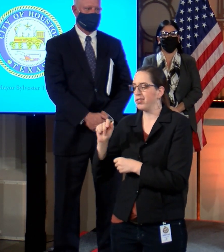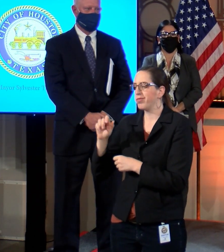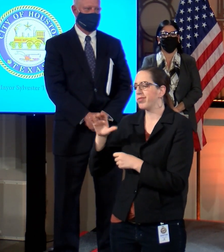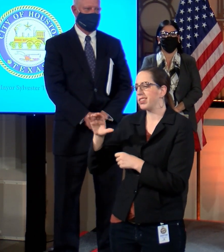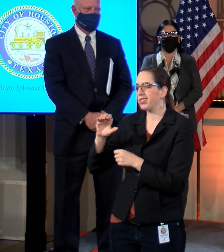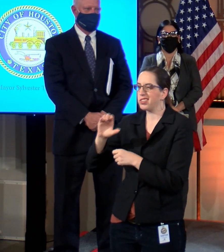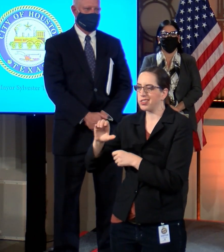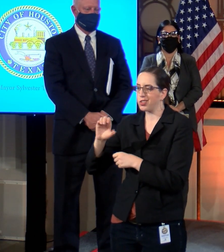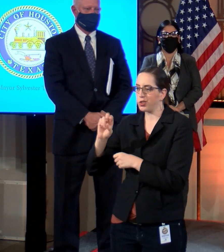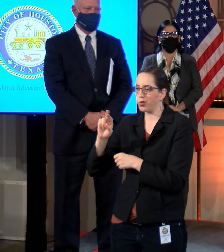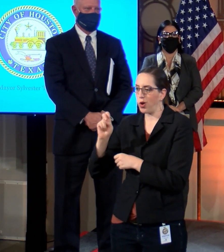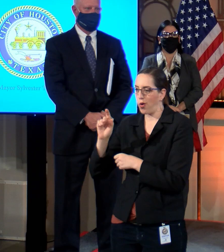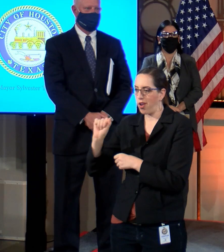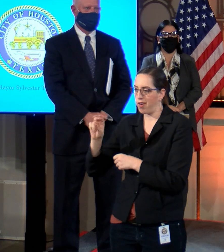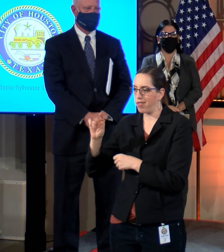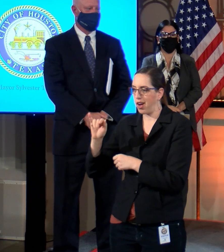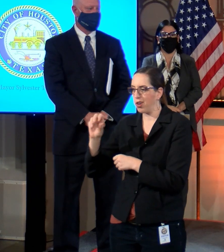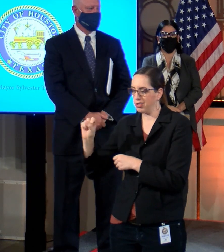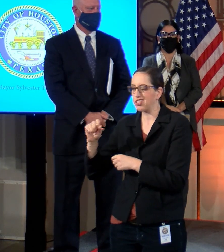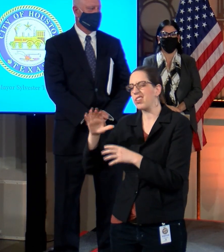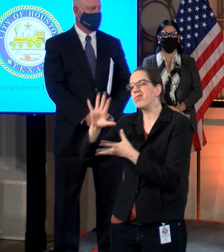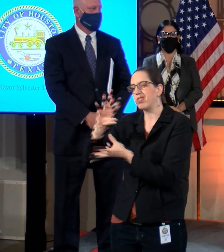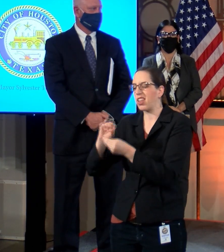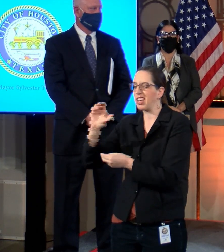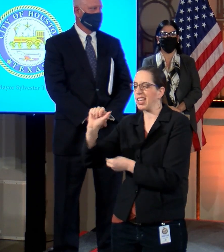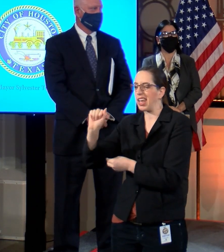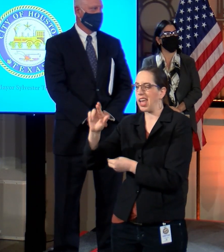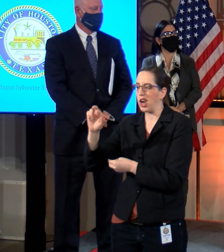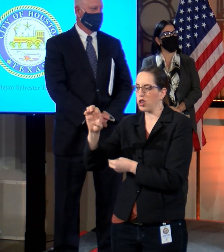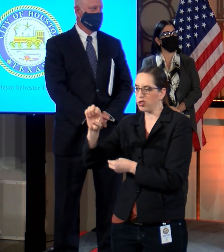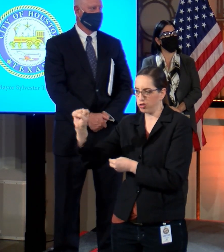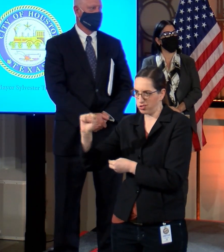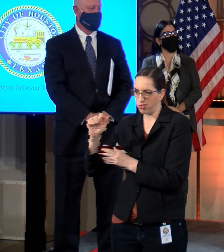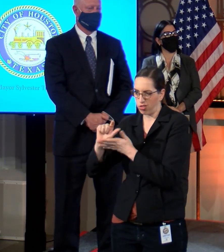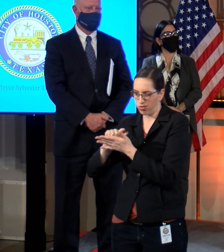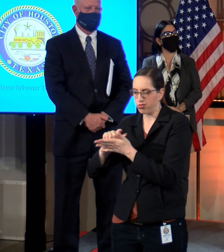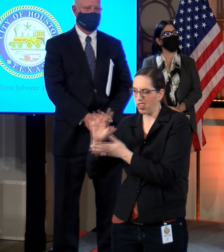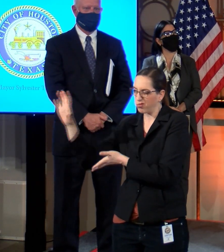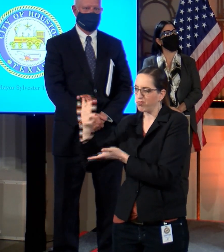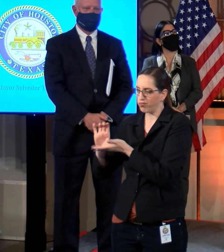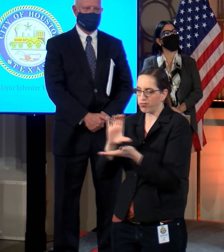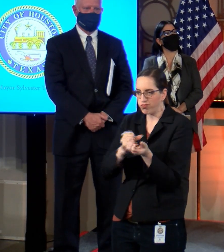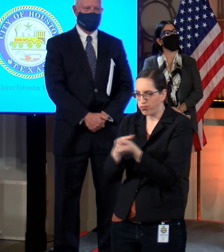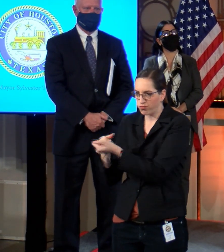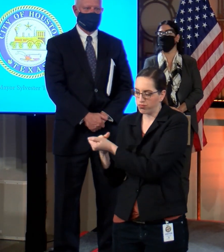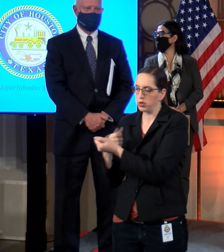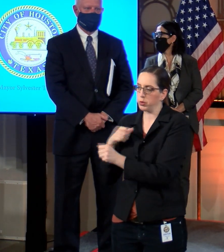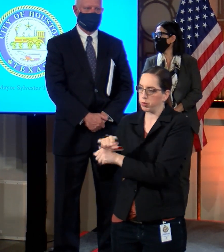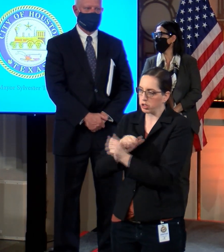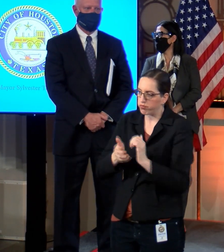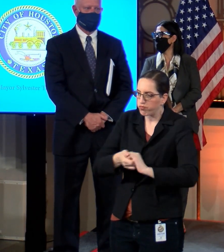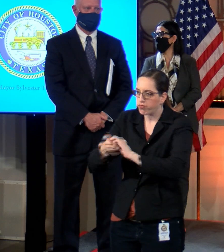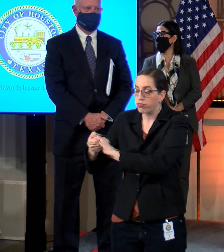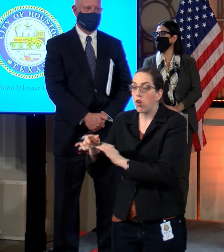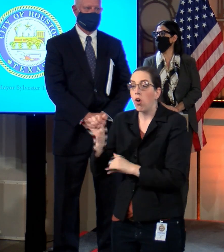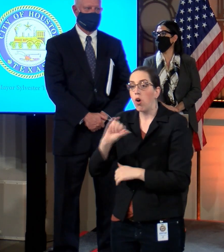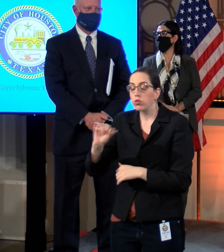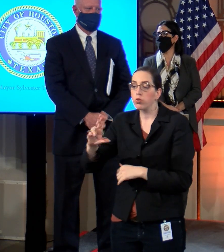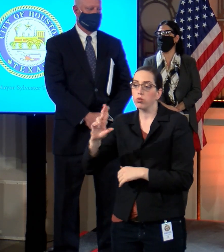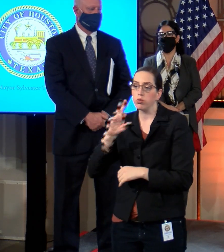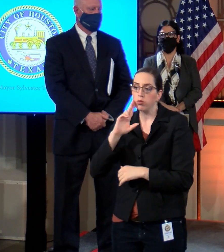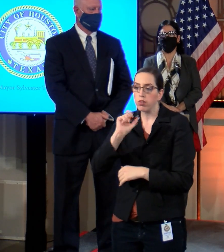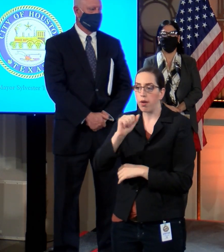and Economic Security Act, the CARES Act. And so working with them, and I too want to acknowledge the Houston